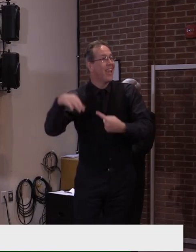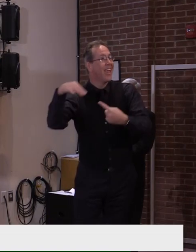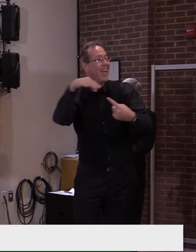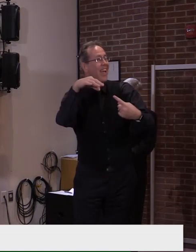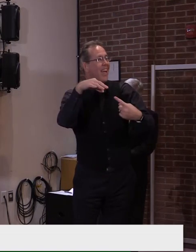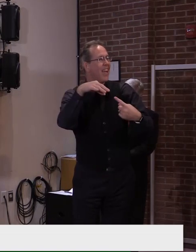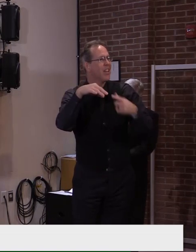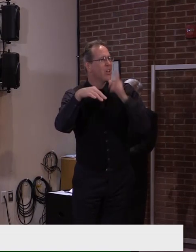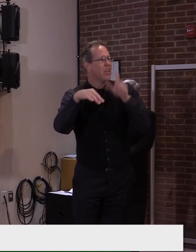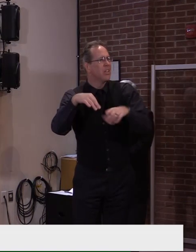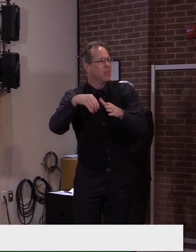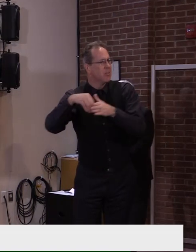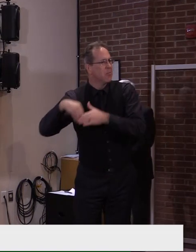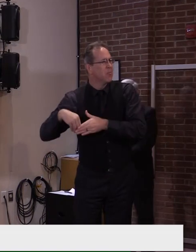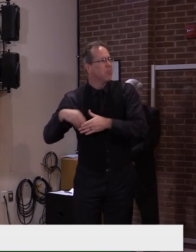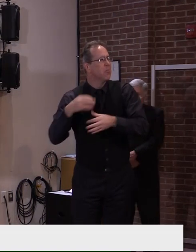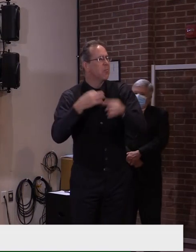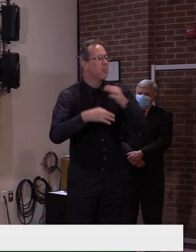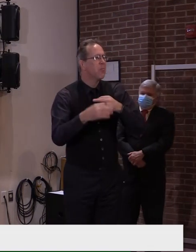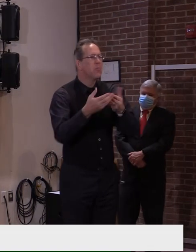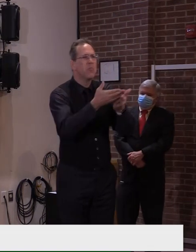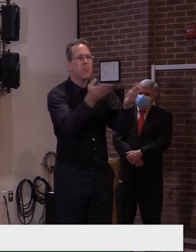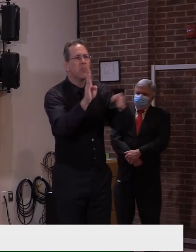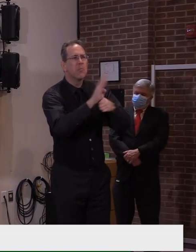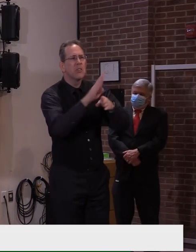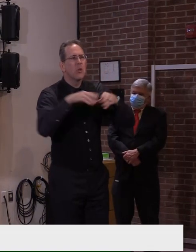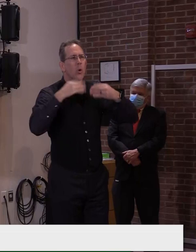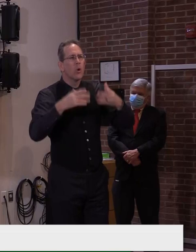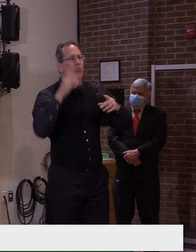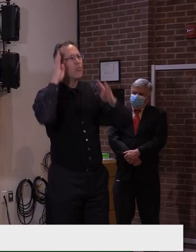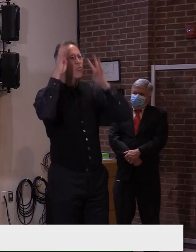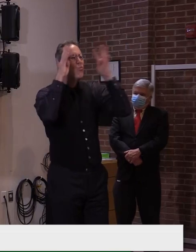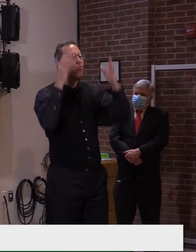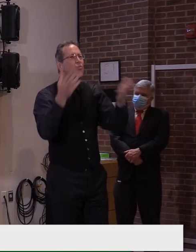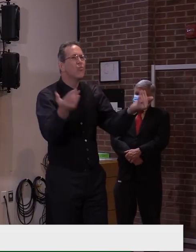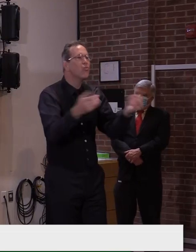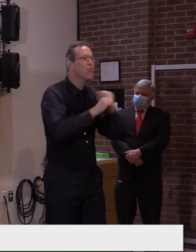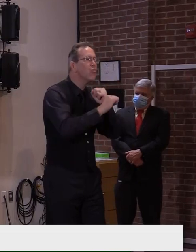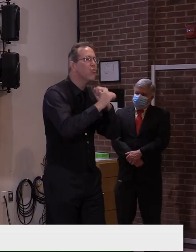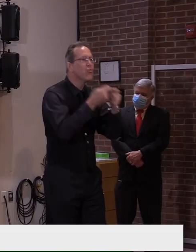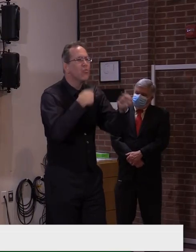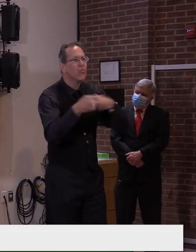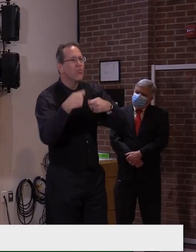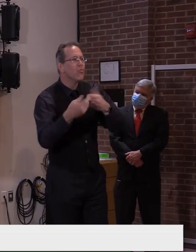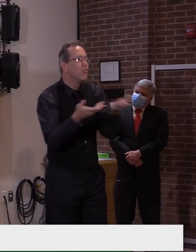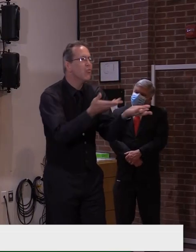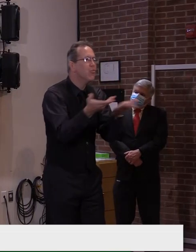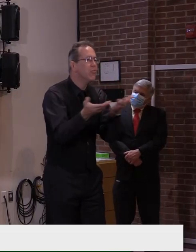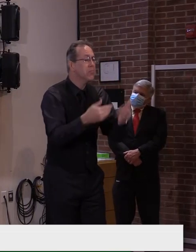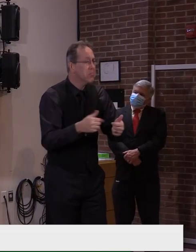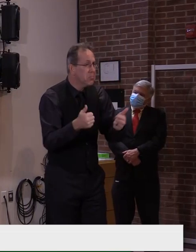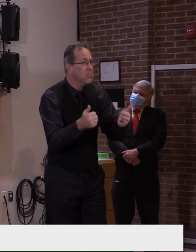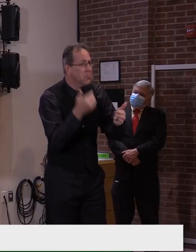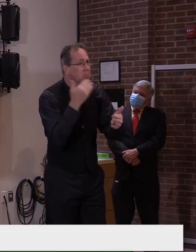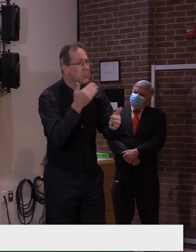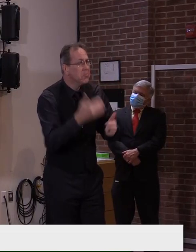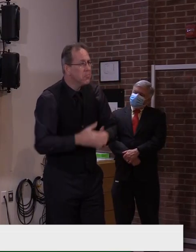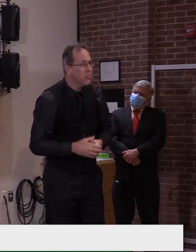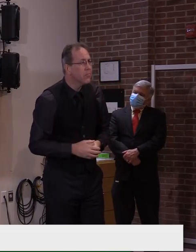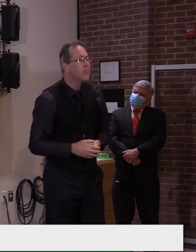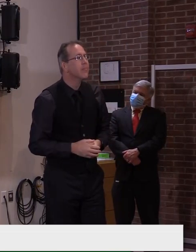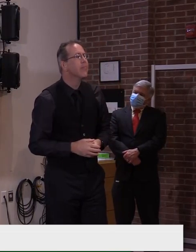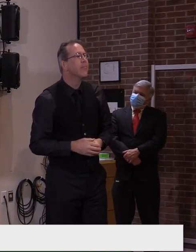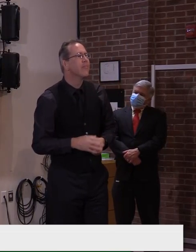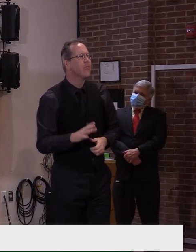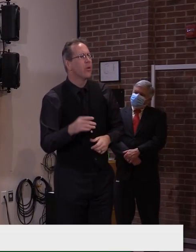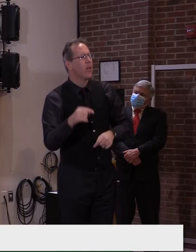give us the best return either. I wanted to go back as well. You know, you asked how long before